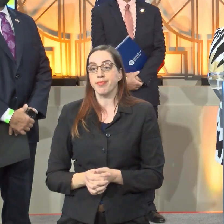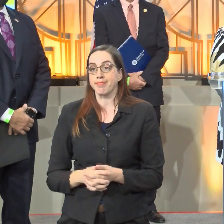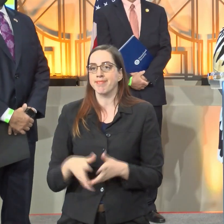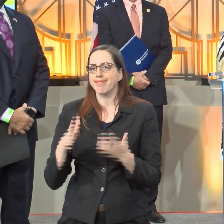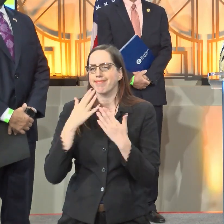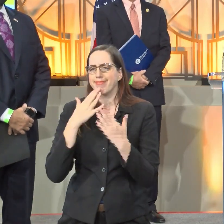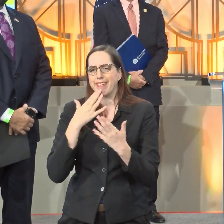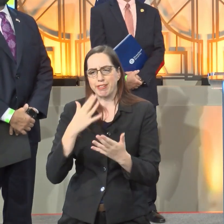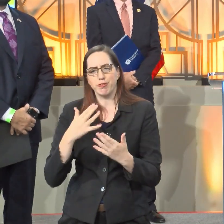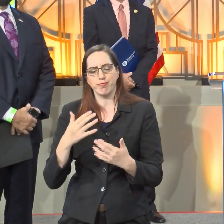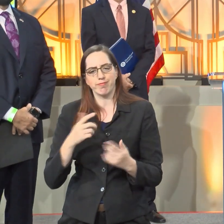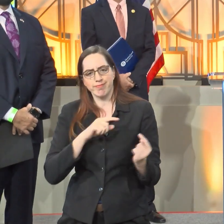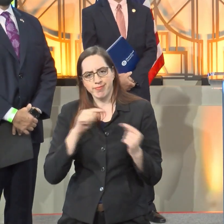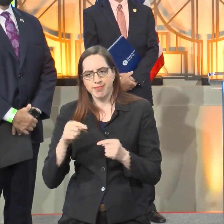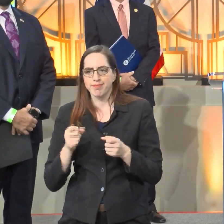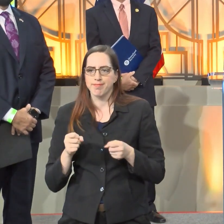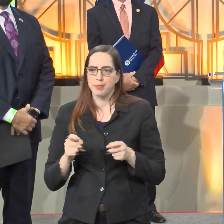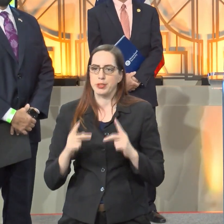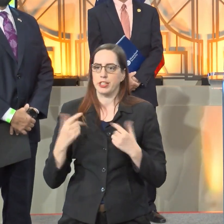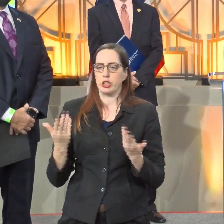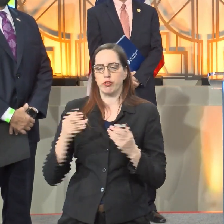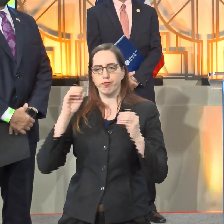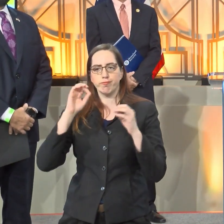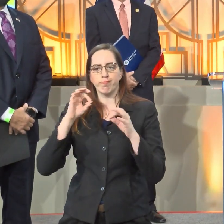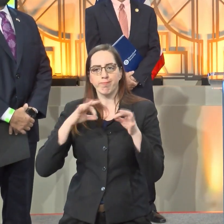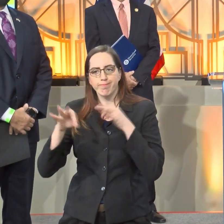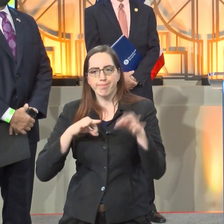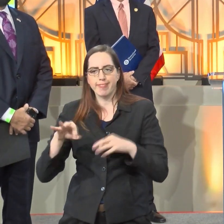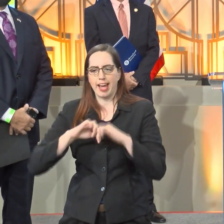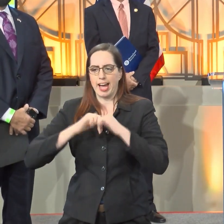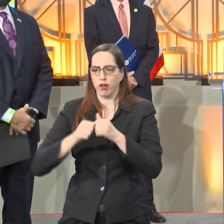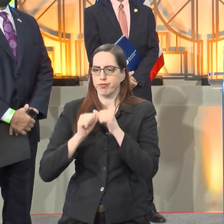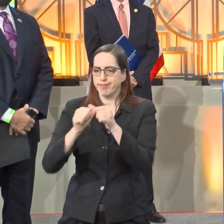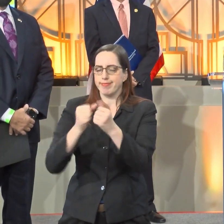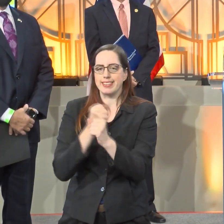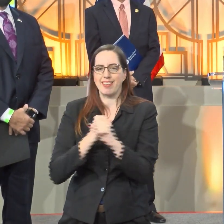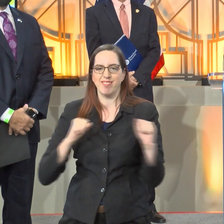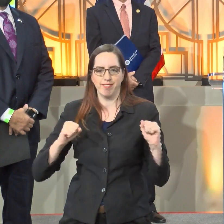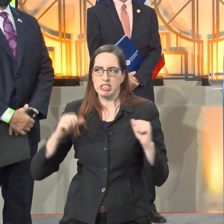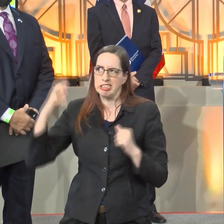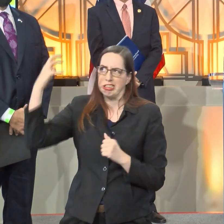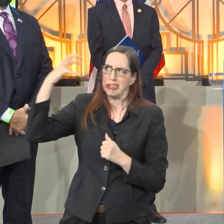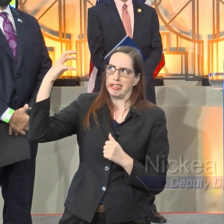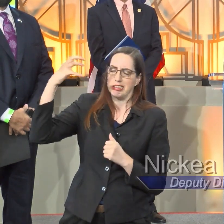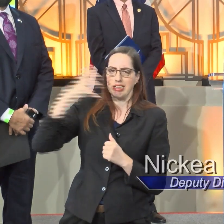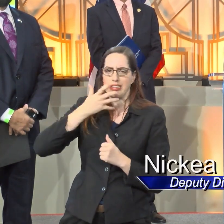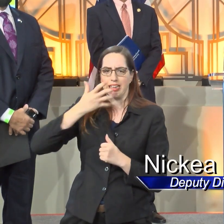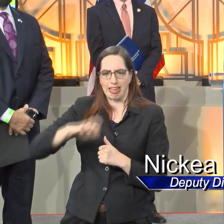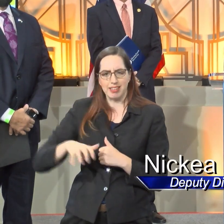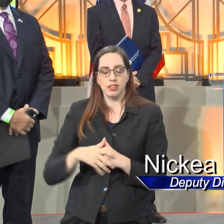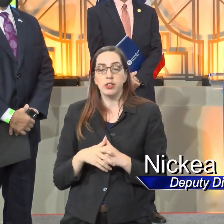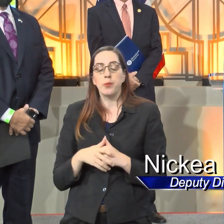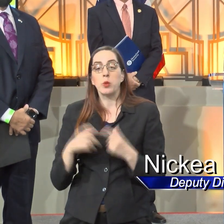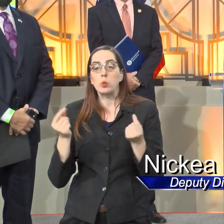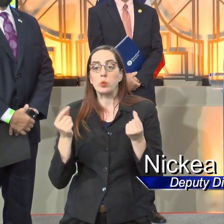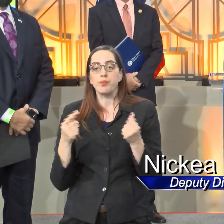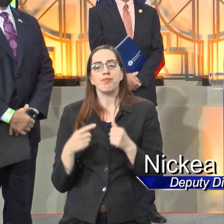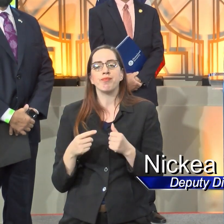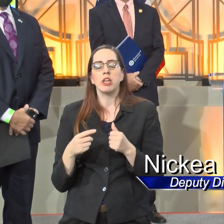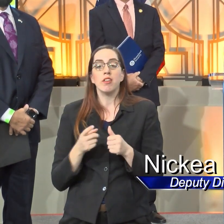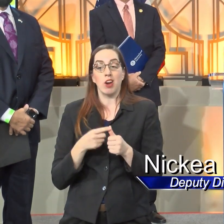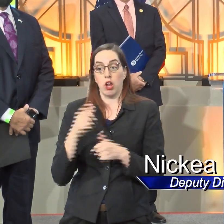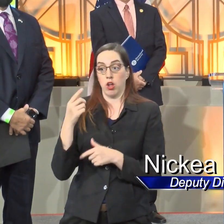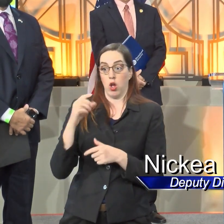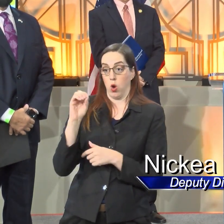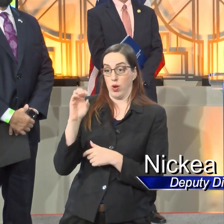Thank you all for the opportunity to tell you about how to stay safe during this Beat the Heat here in Houston. We want to start by saying the Office